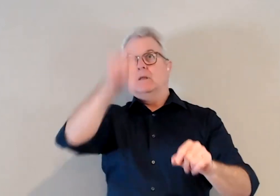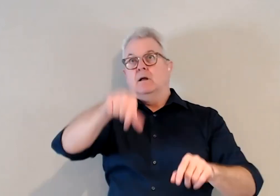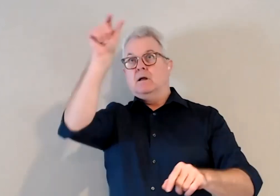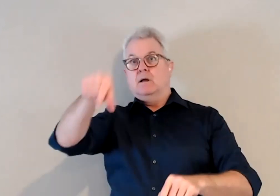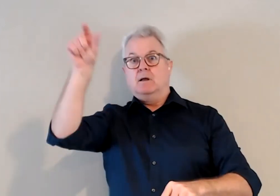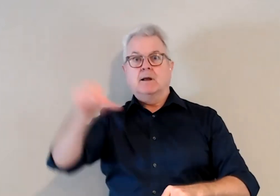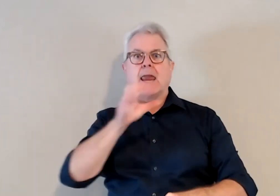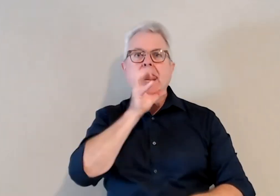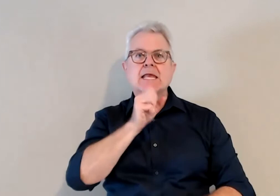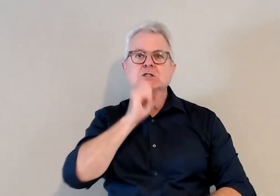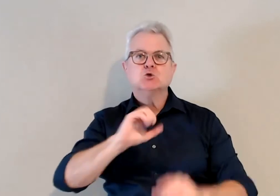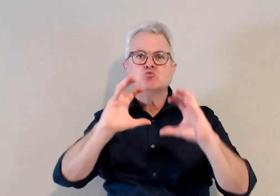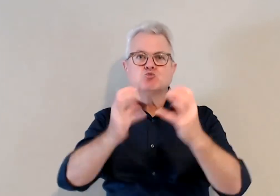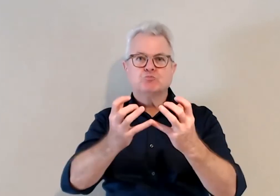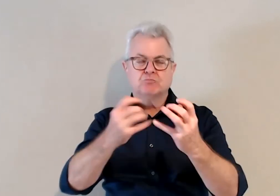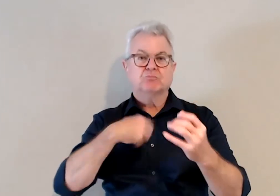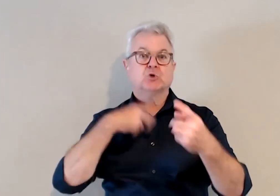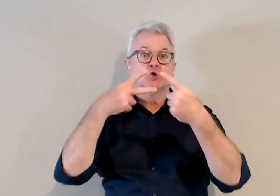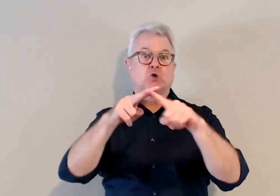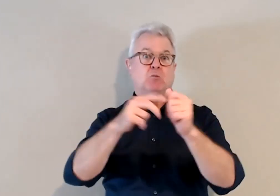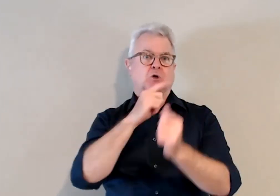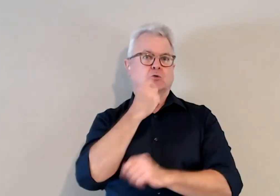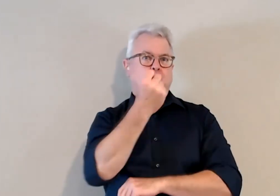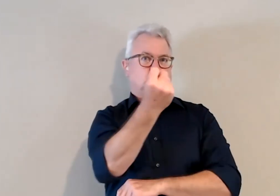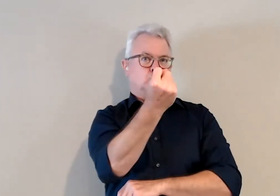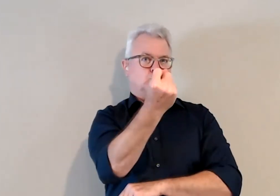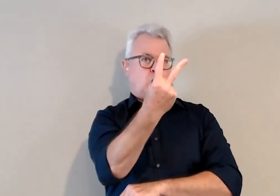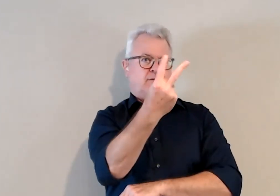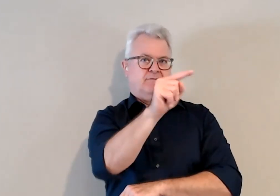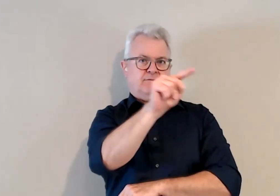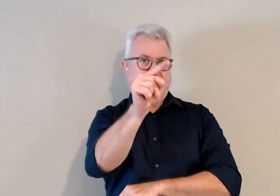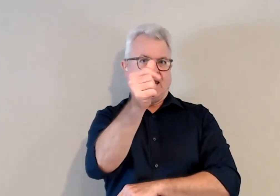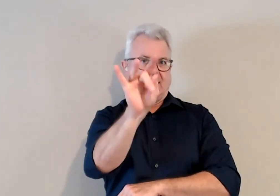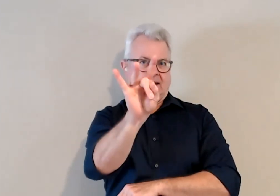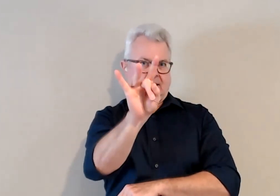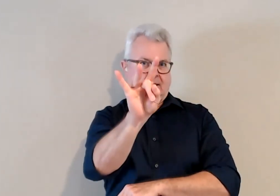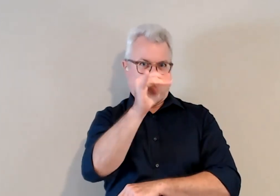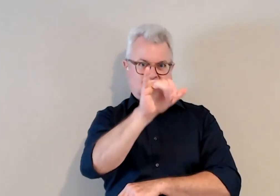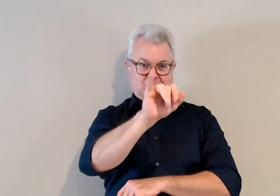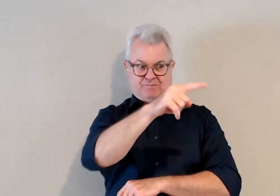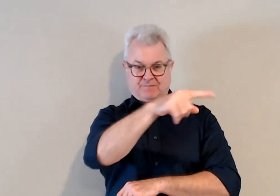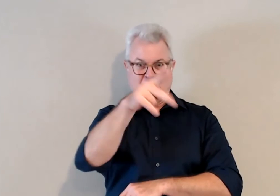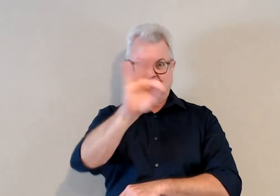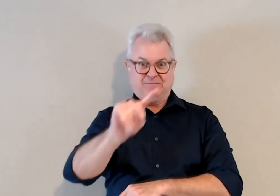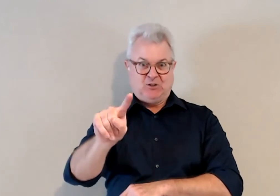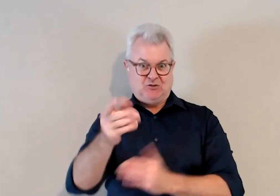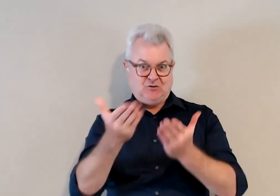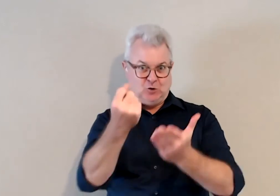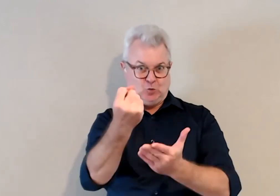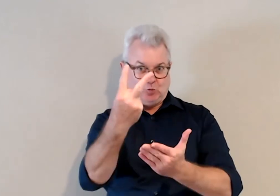Johnson & Johnson. And then to the right of that, it'll give you the age category of each group, okay, between the ages of 12 and 18, which